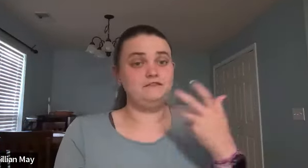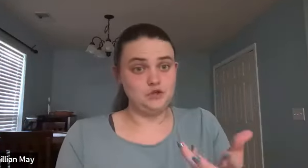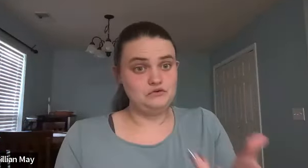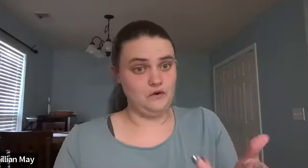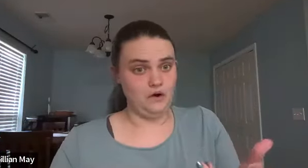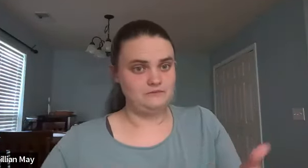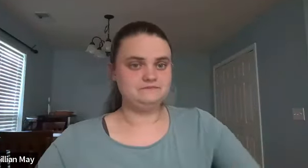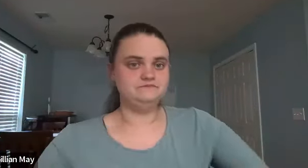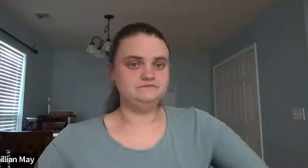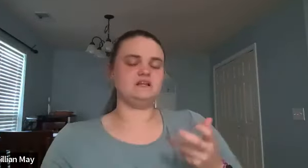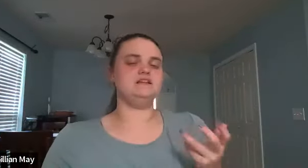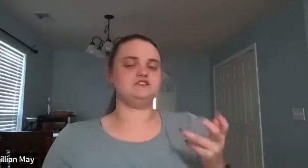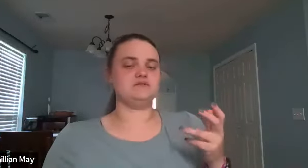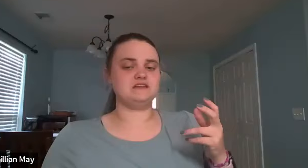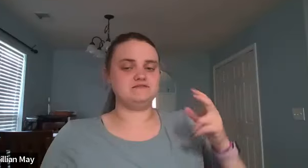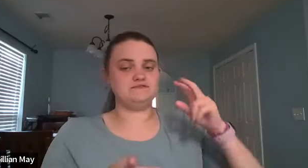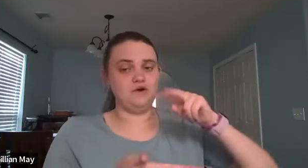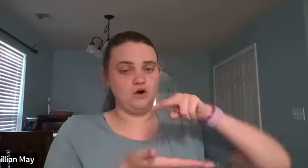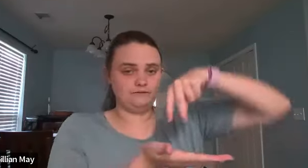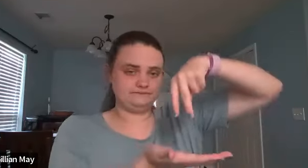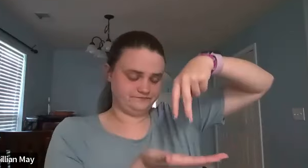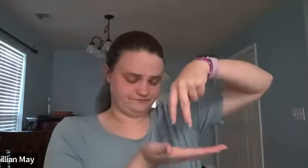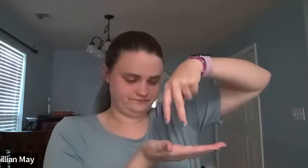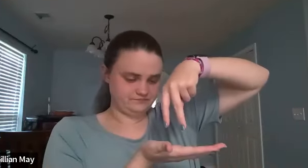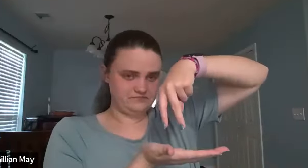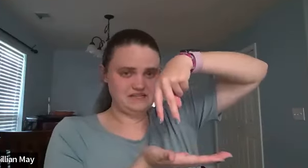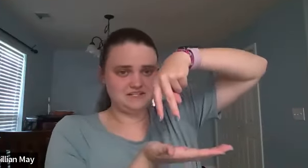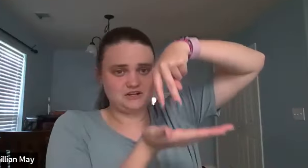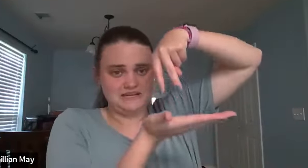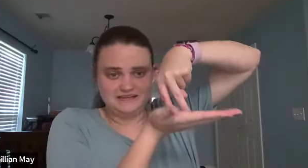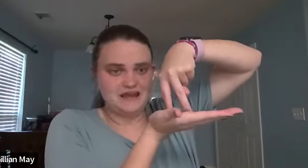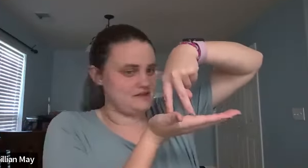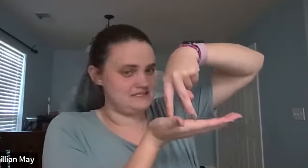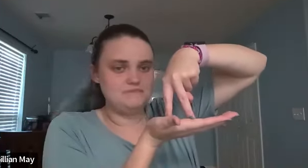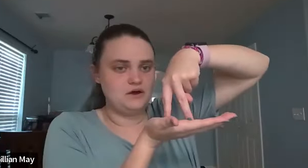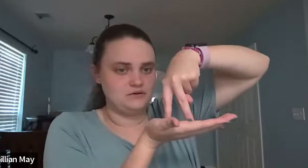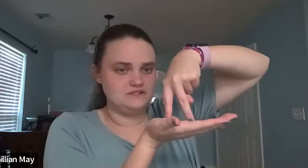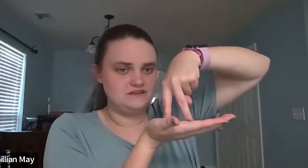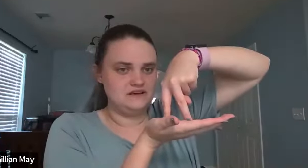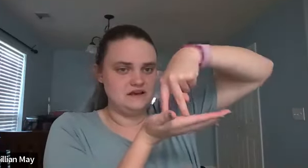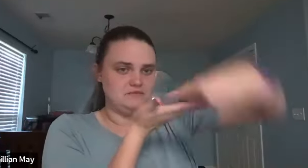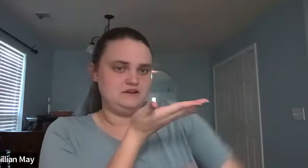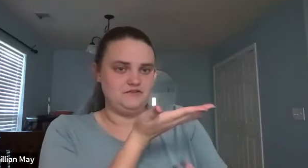if you fall. And so the sign for fall means you're going to again have that same pose, but now you